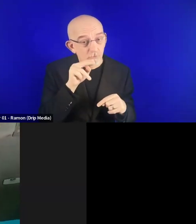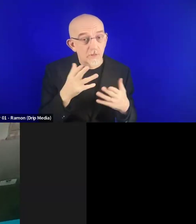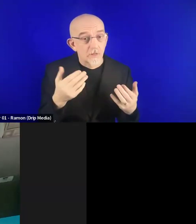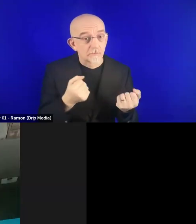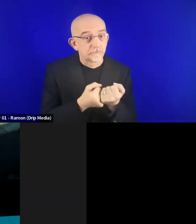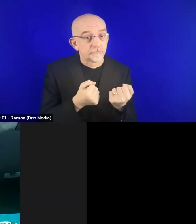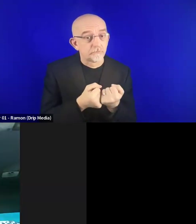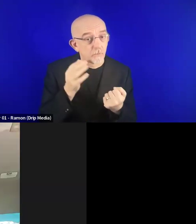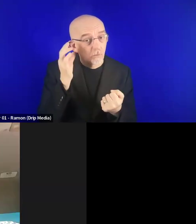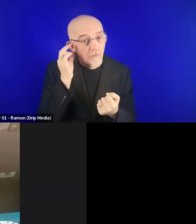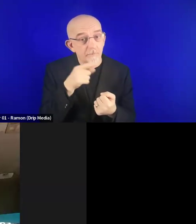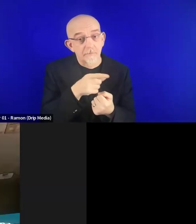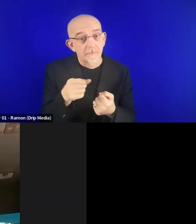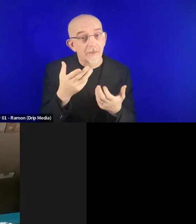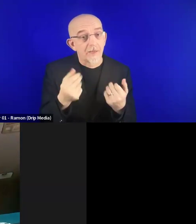Thank you.